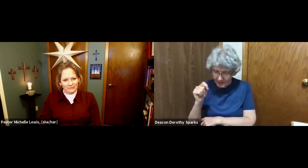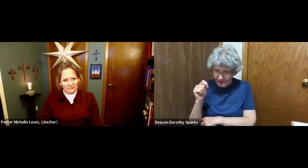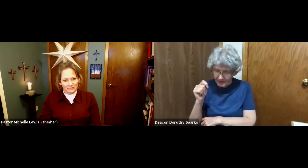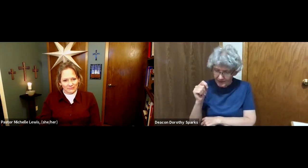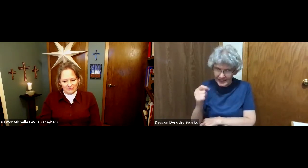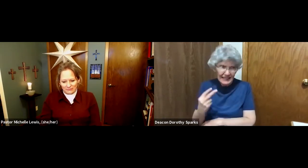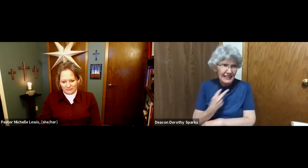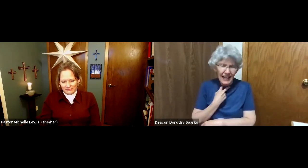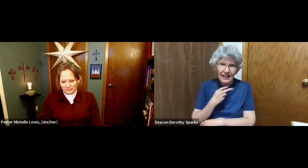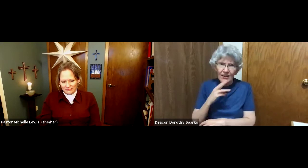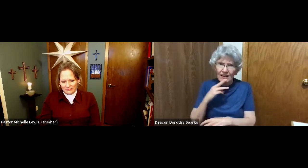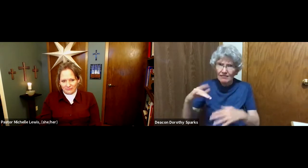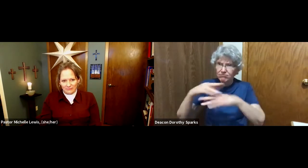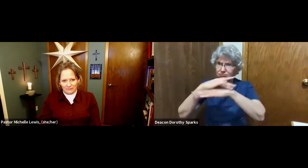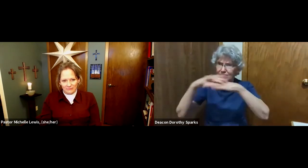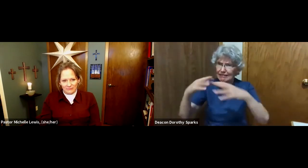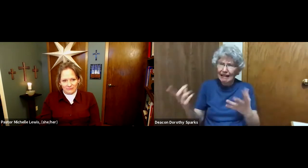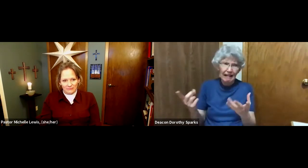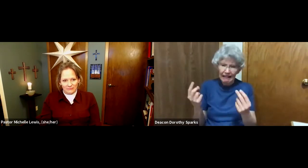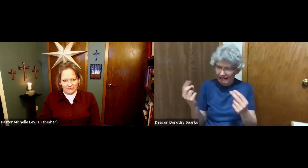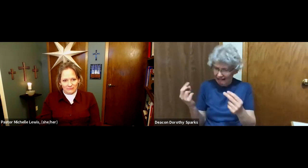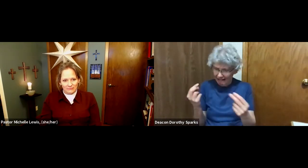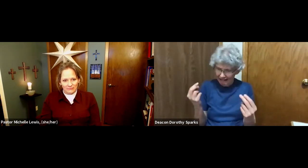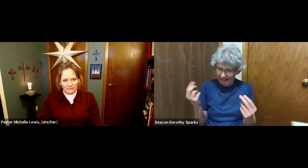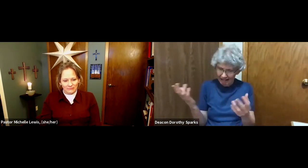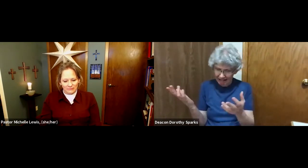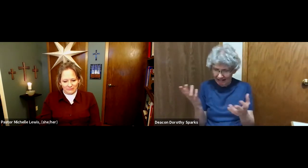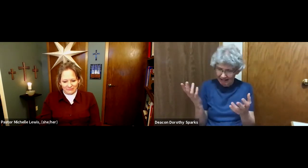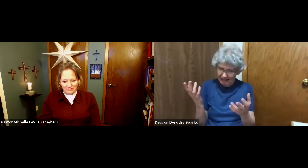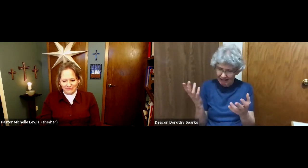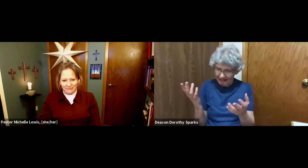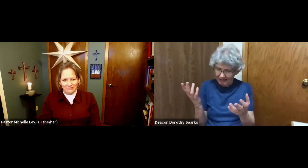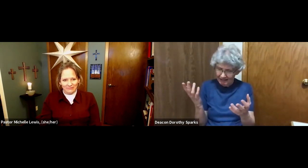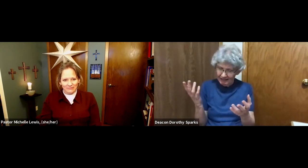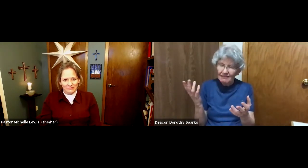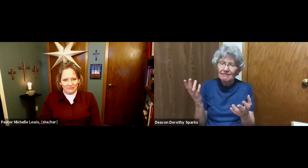You made a way through the Red Sea.